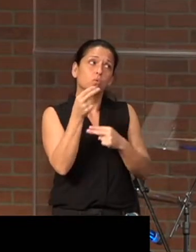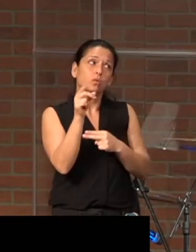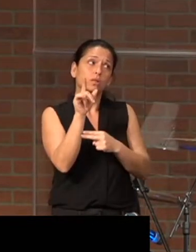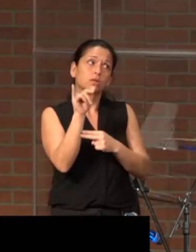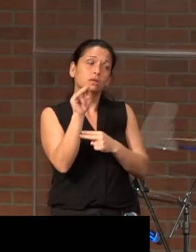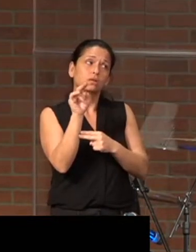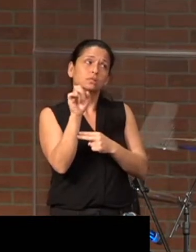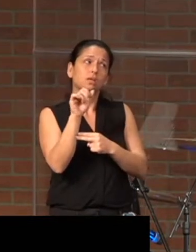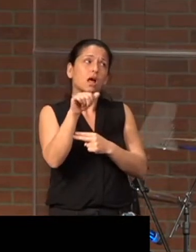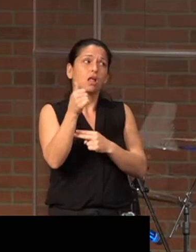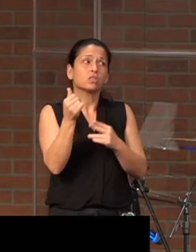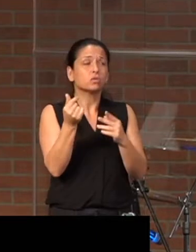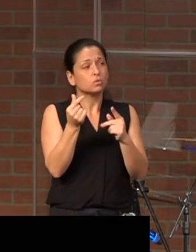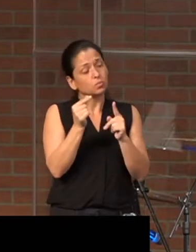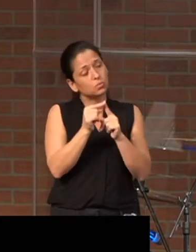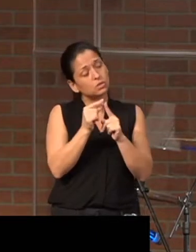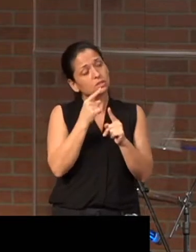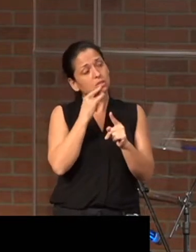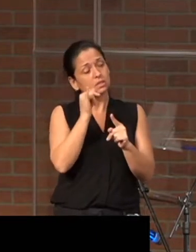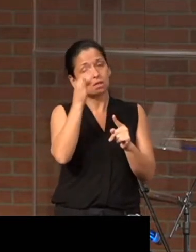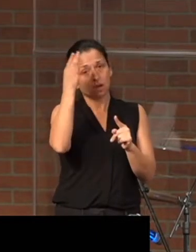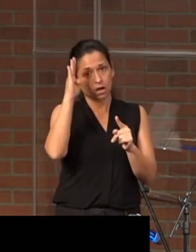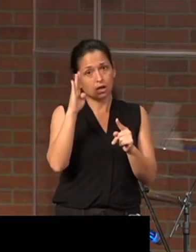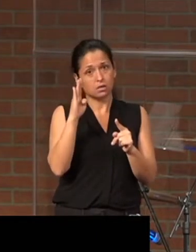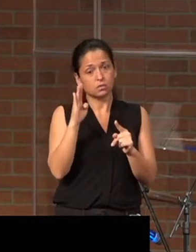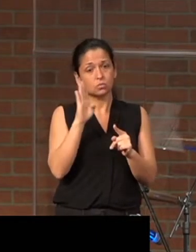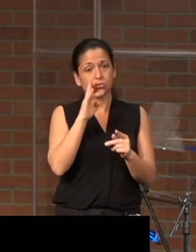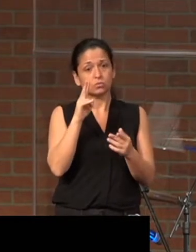Another way of saying that is godliness, which we're going to talk about in this passage.